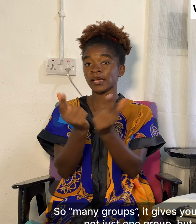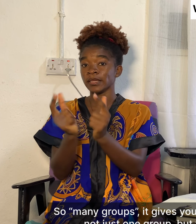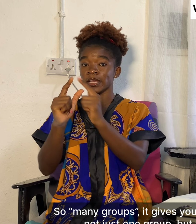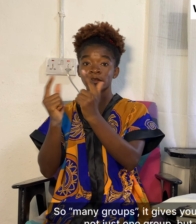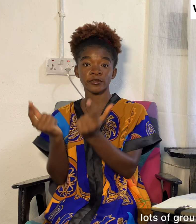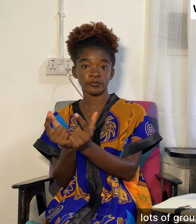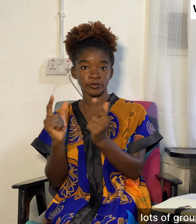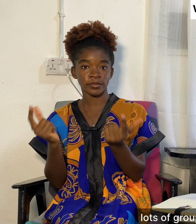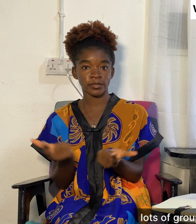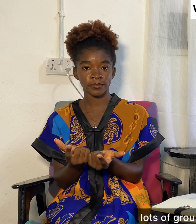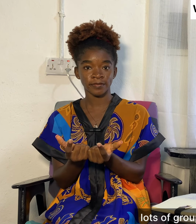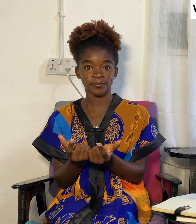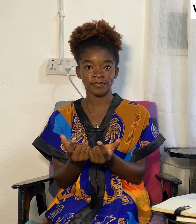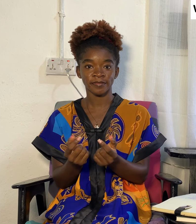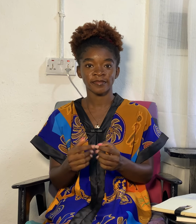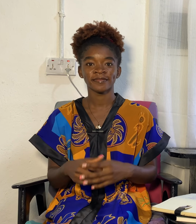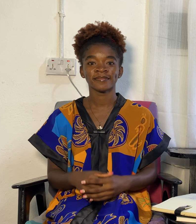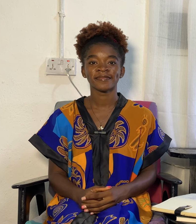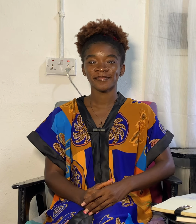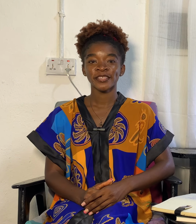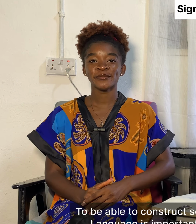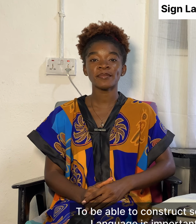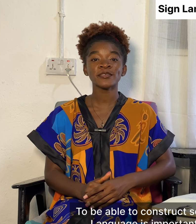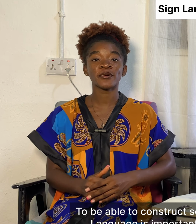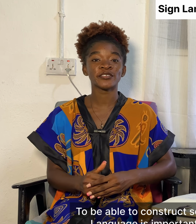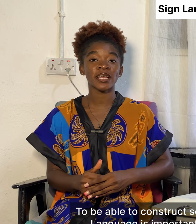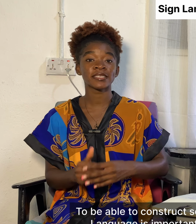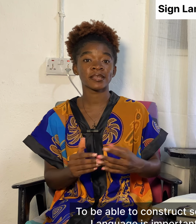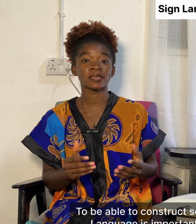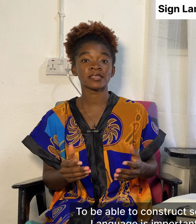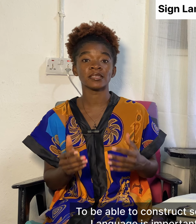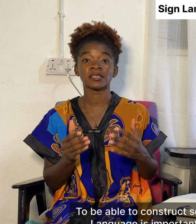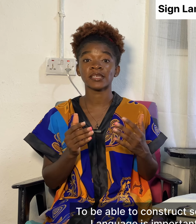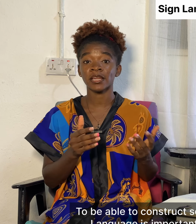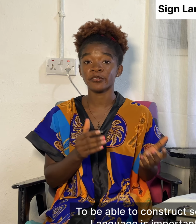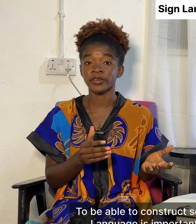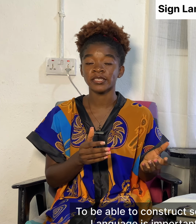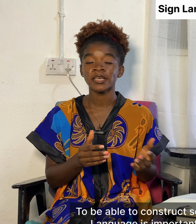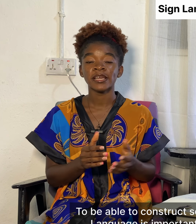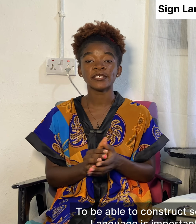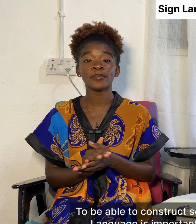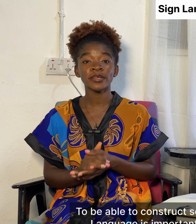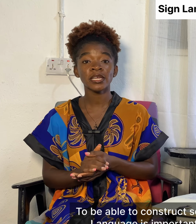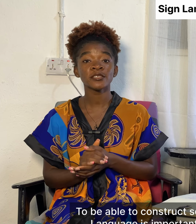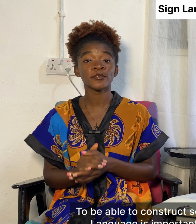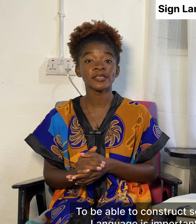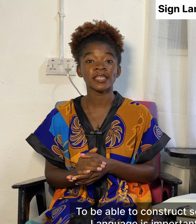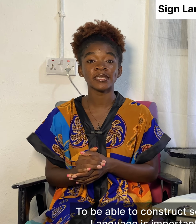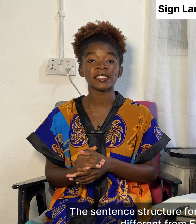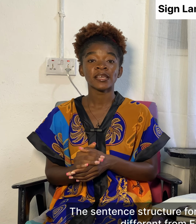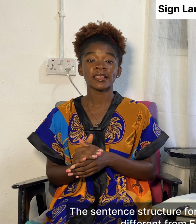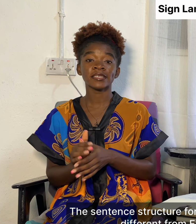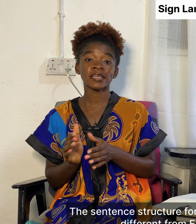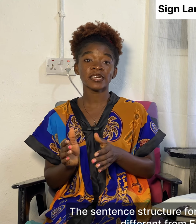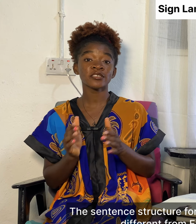there are lots of groups. To be able to construct sentences in sign language, it's important to note that the sentence